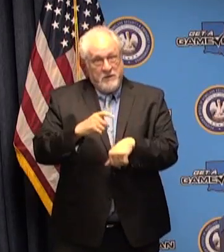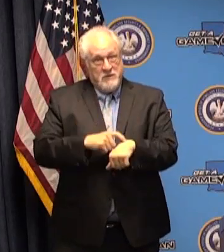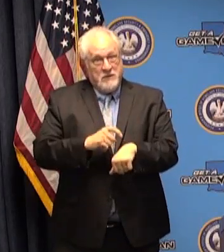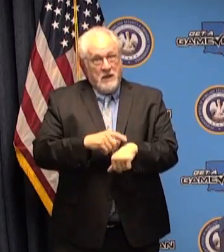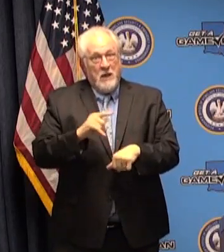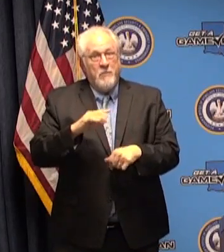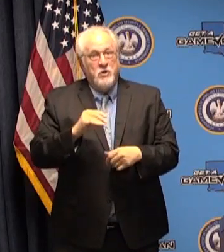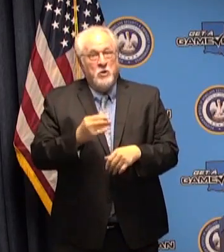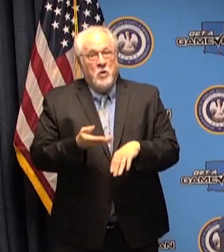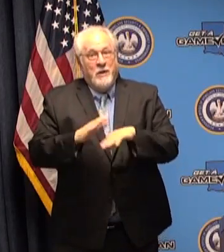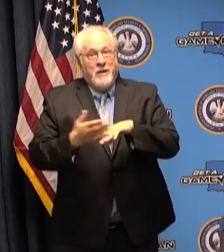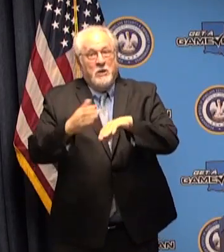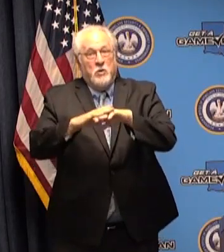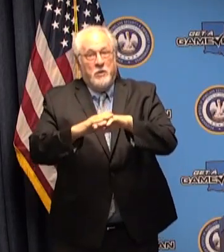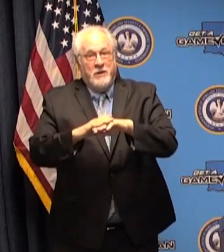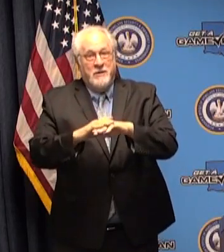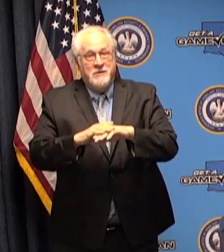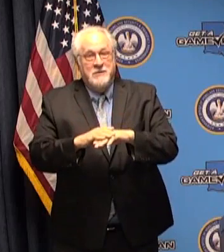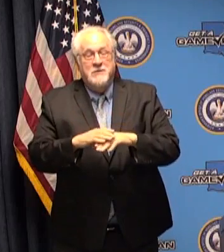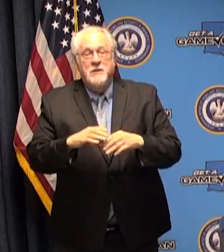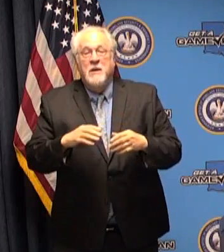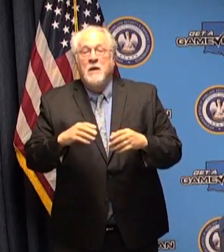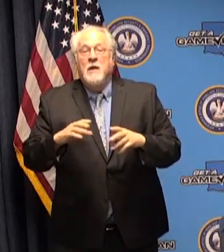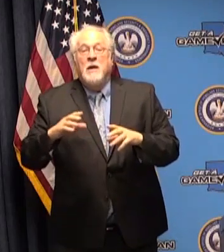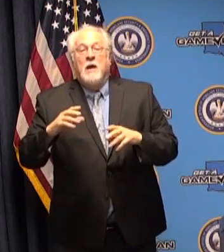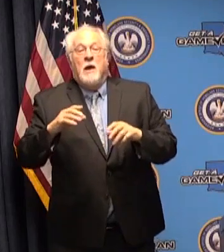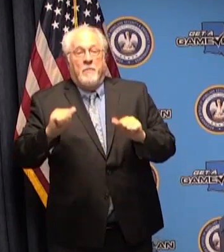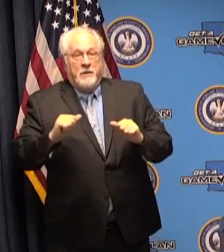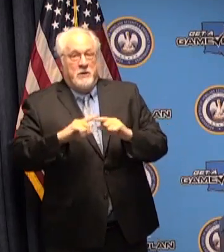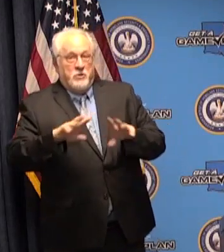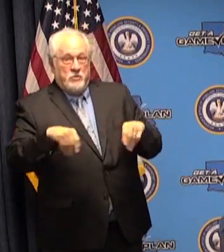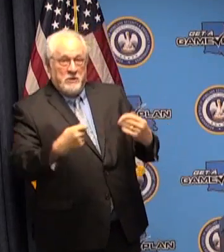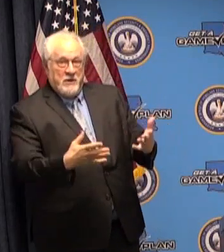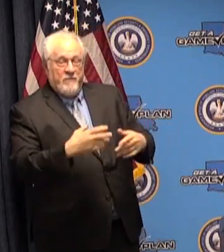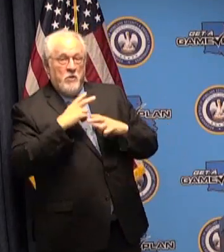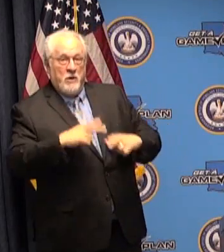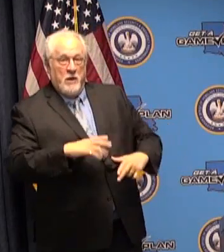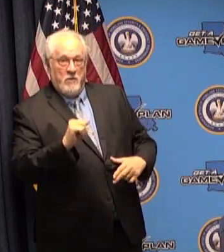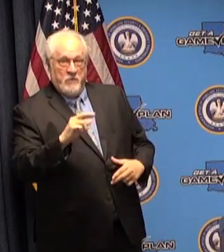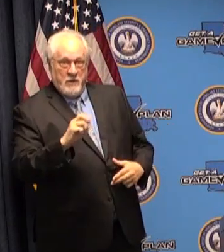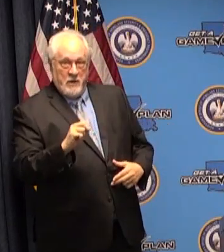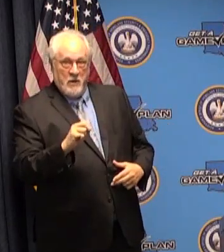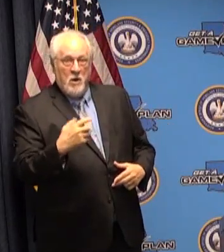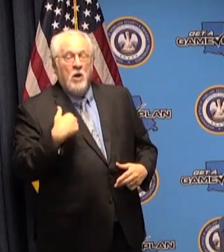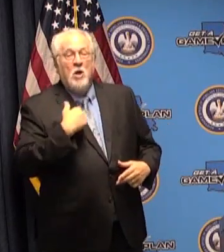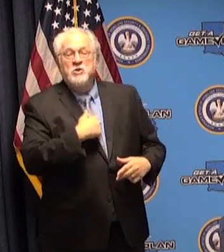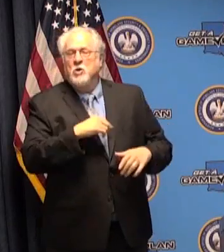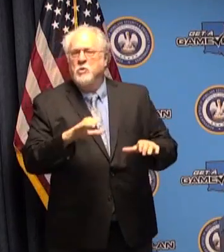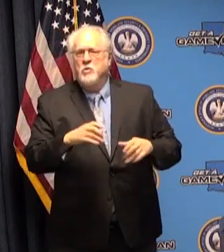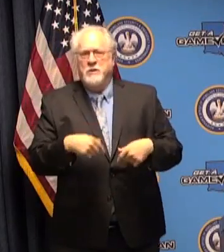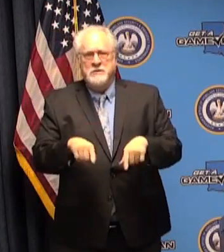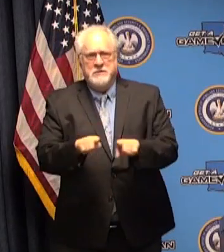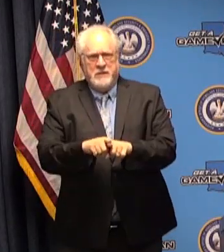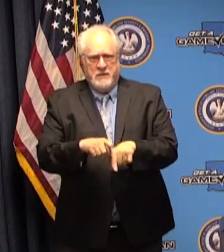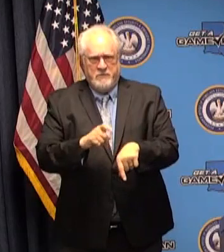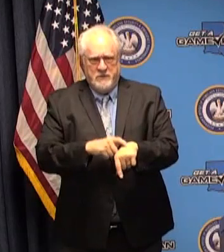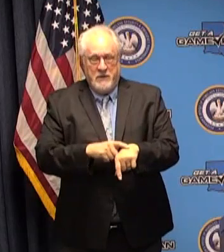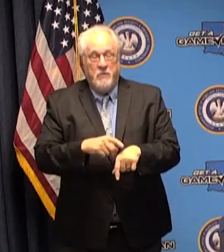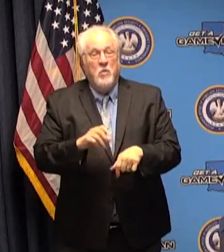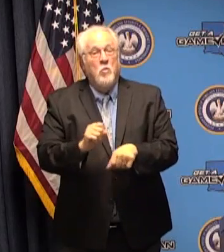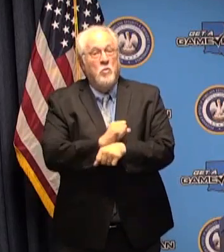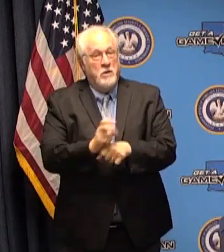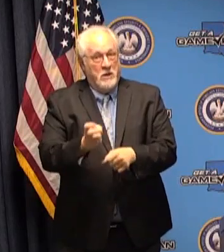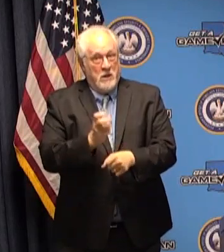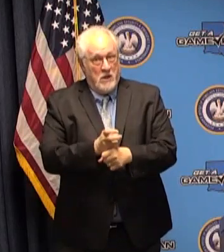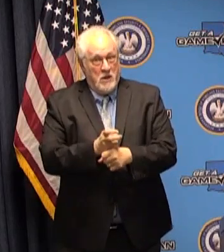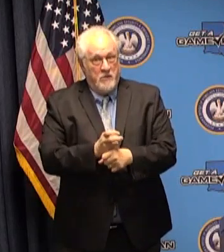time to increase our surge capacity to deliver health care. And we're doing these things simultaneously, and we're working extremely